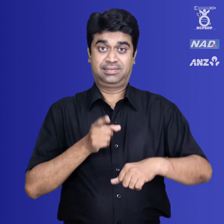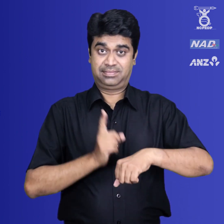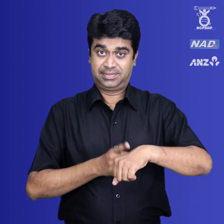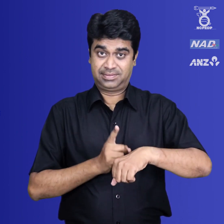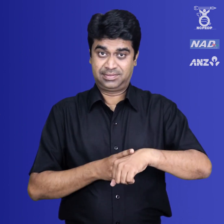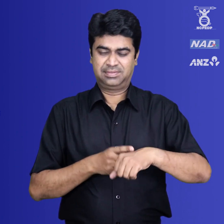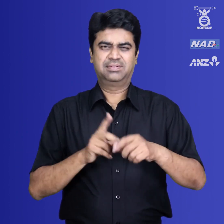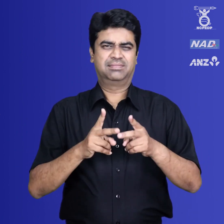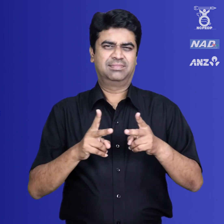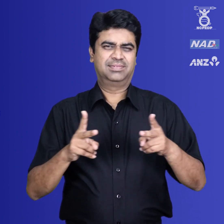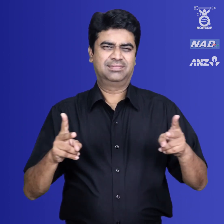Alternative punishments.